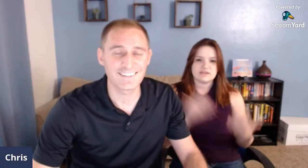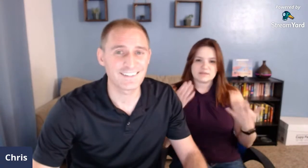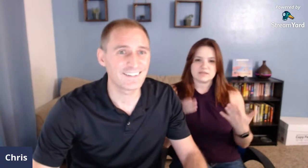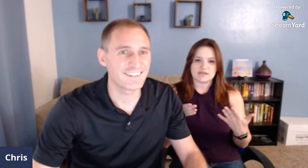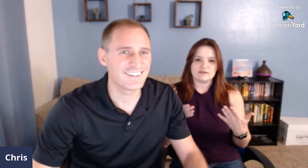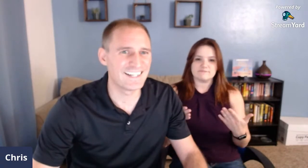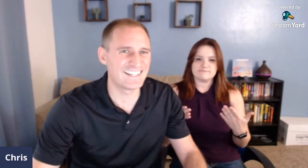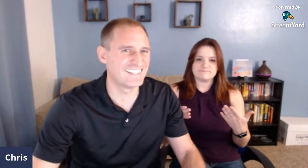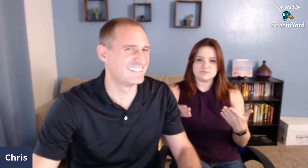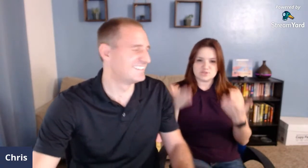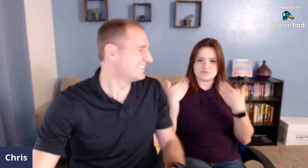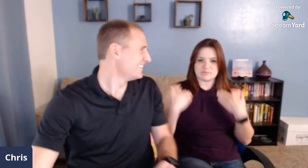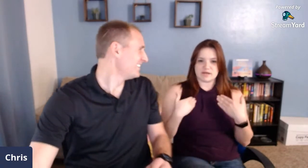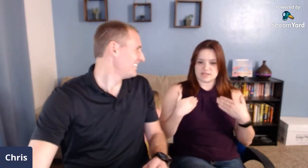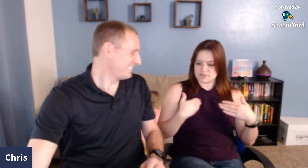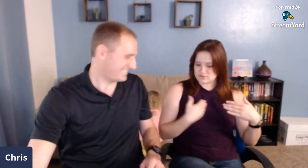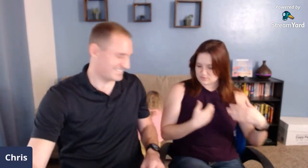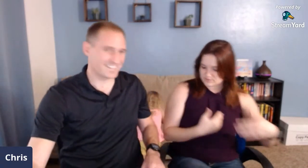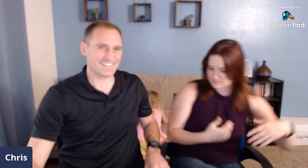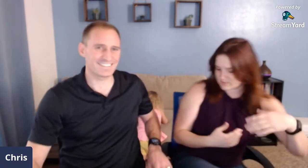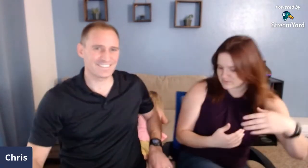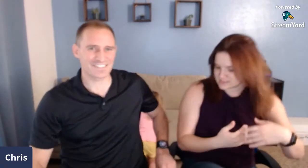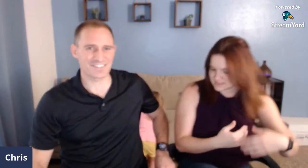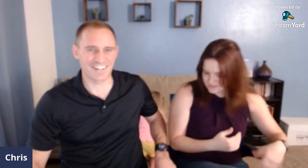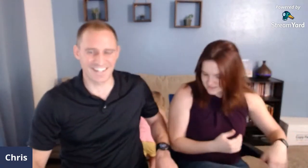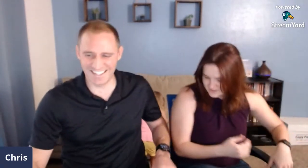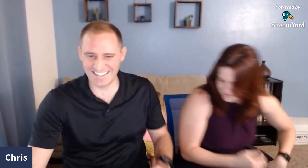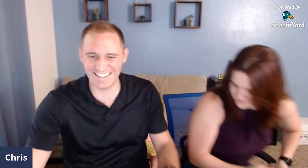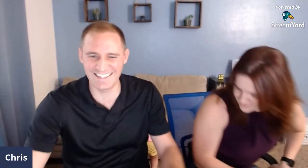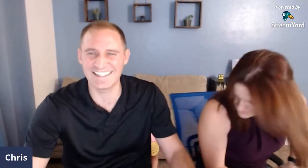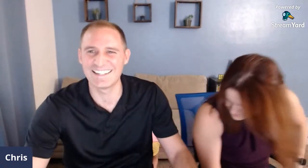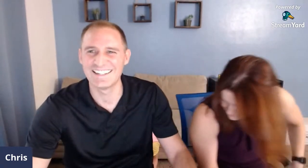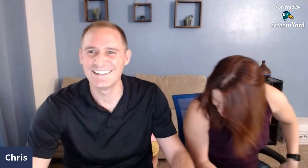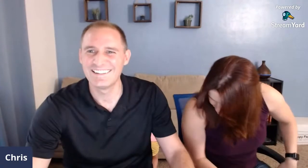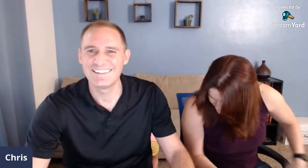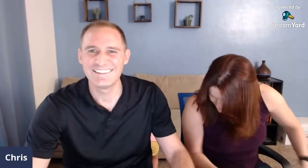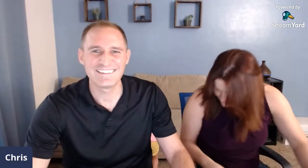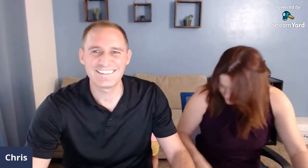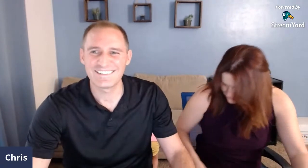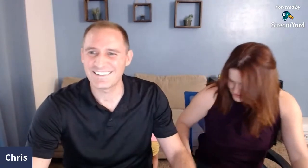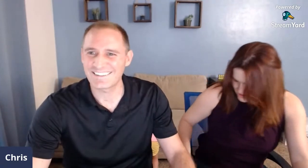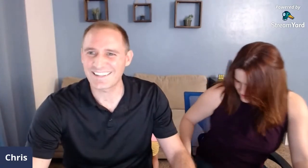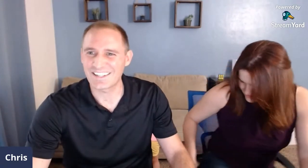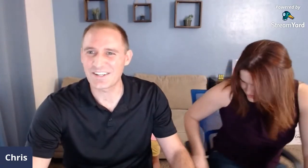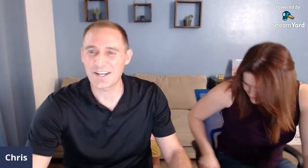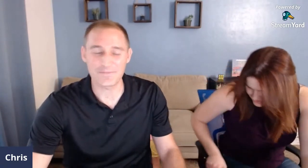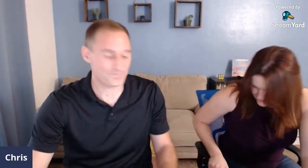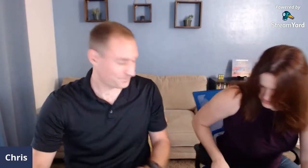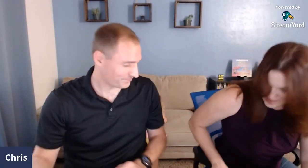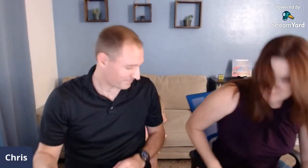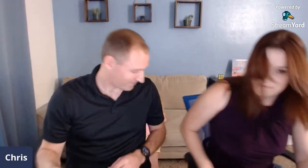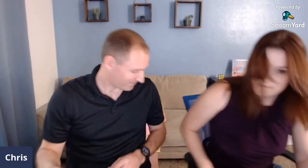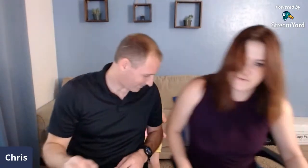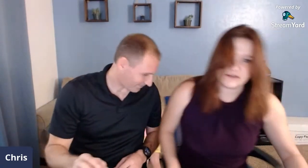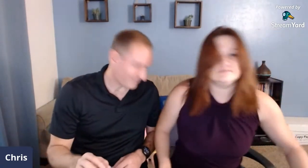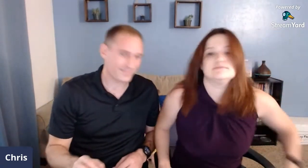I feel like I'm like 2 feet behind you. Because you are. I don't like it. My Okay.